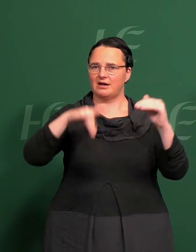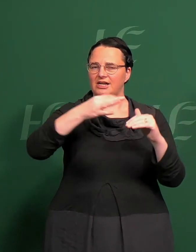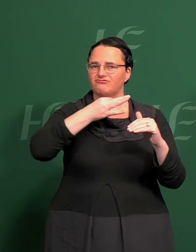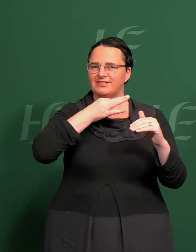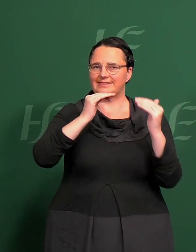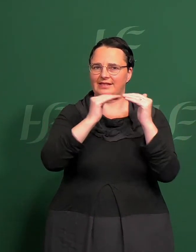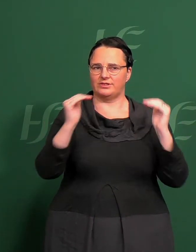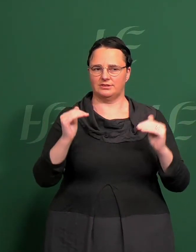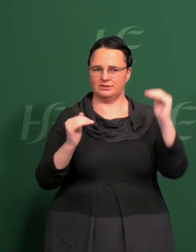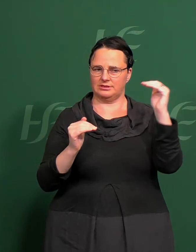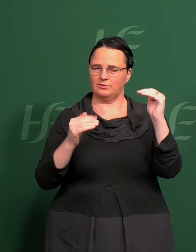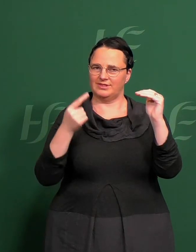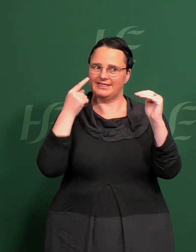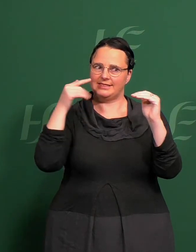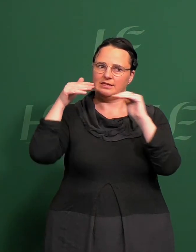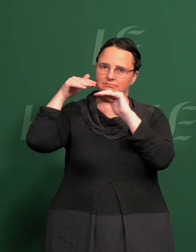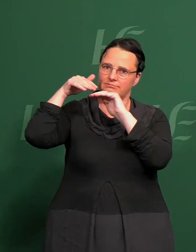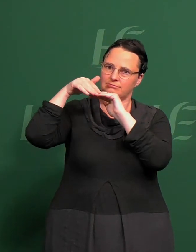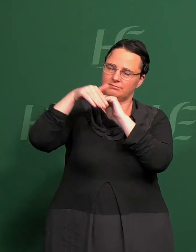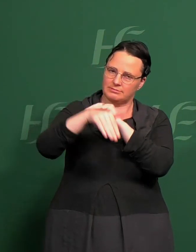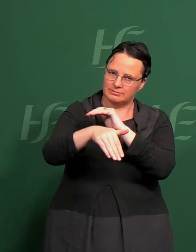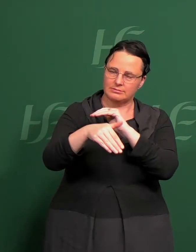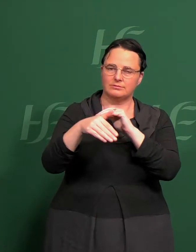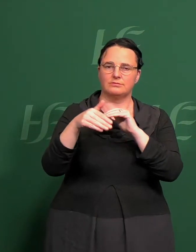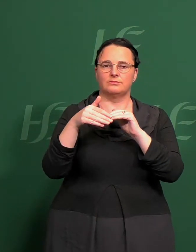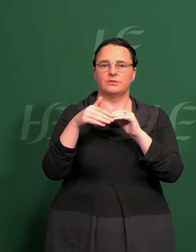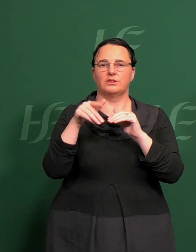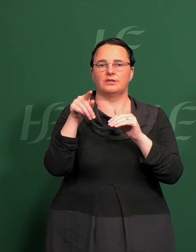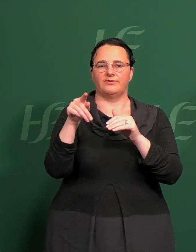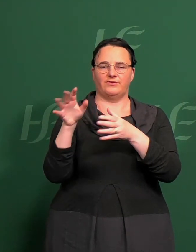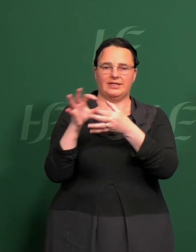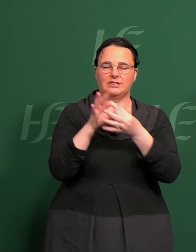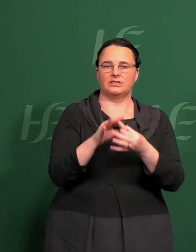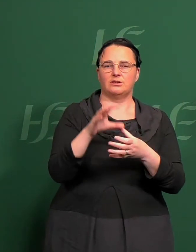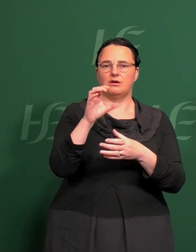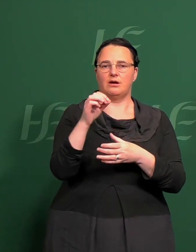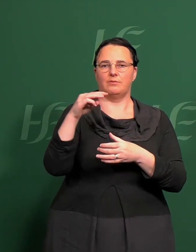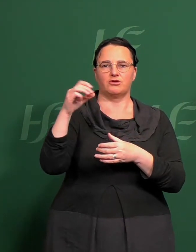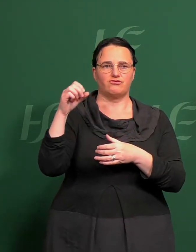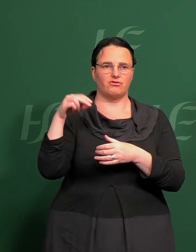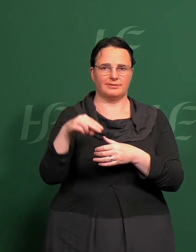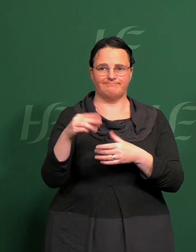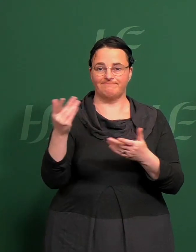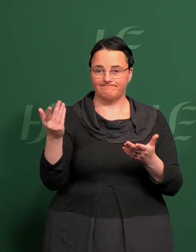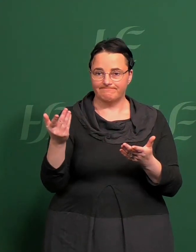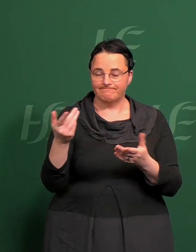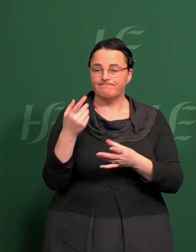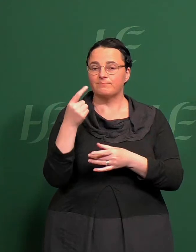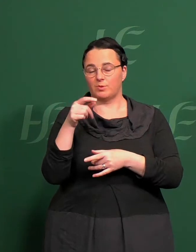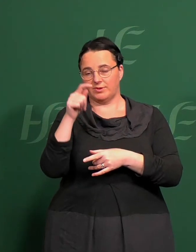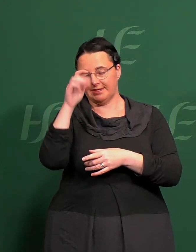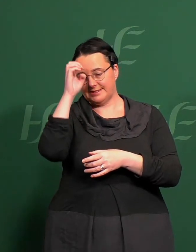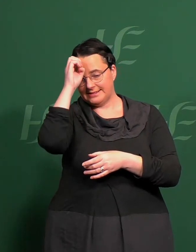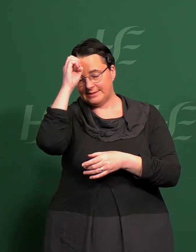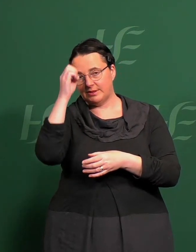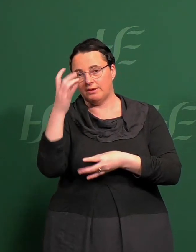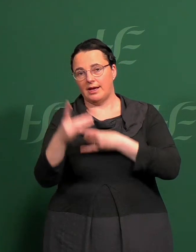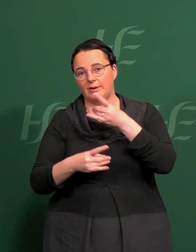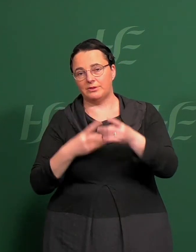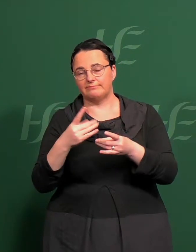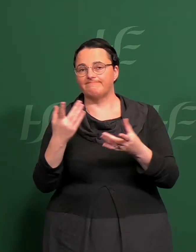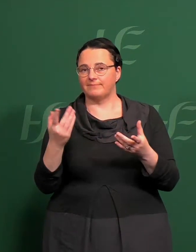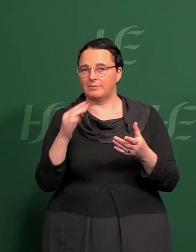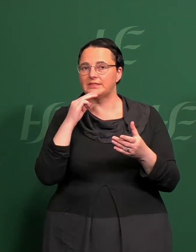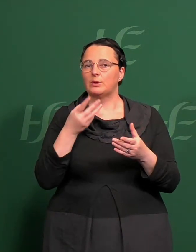levels. If any of the levels of predictions related to Omicron emerge as true, so it would be an extremely high